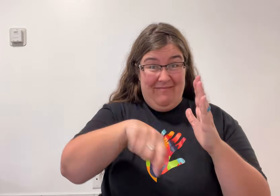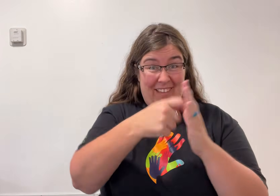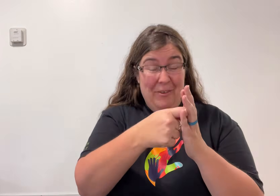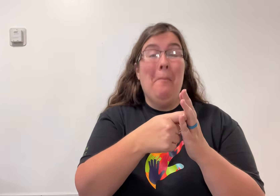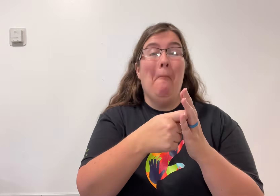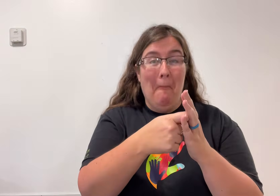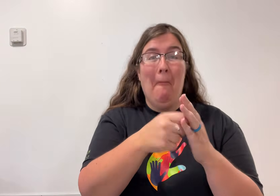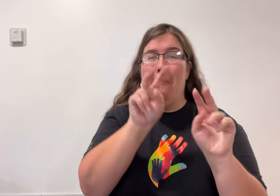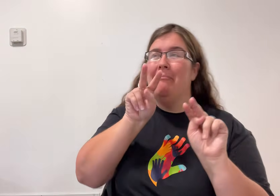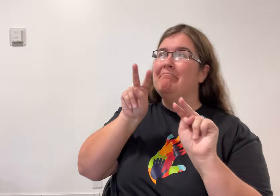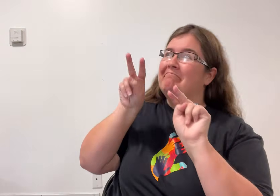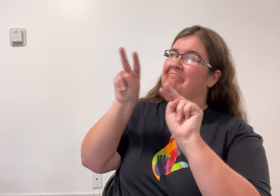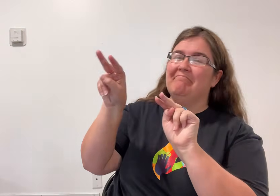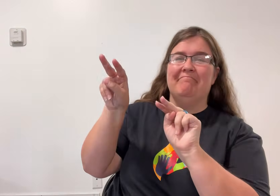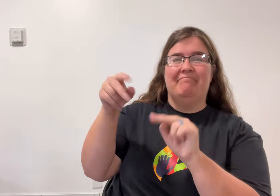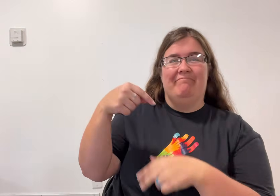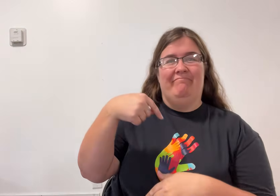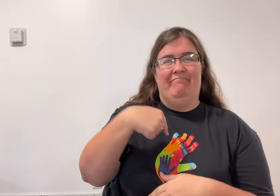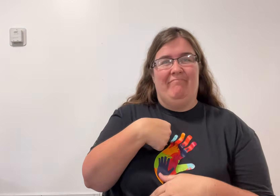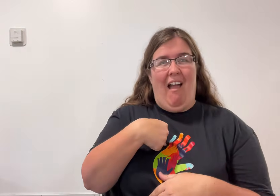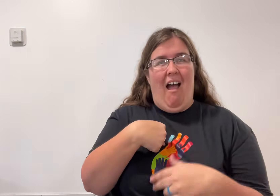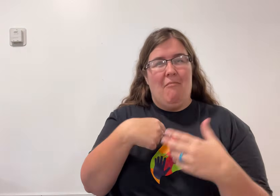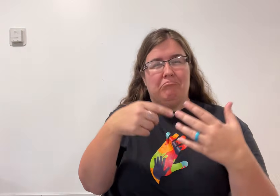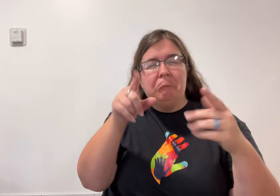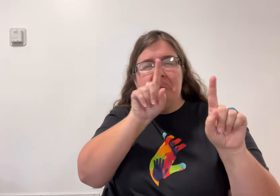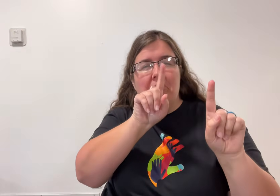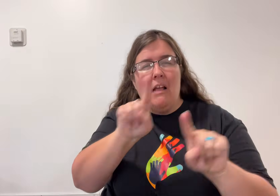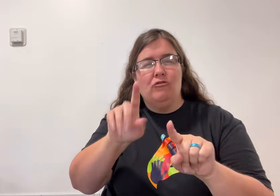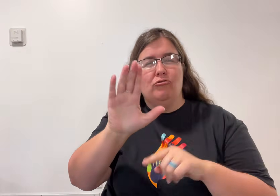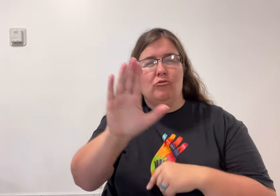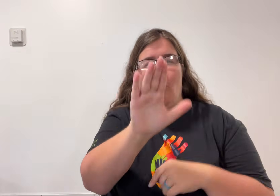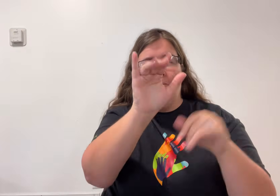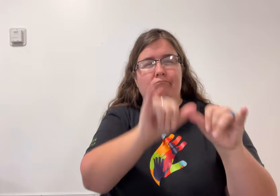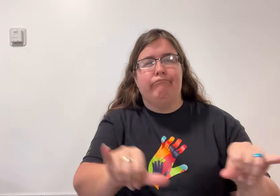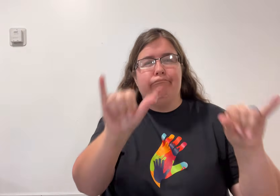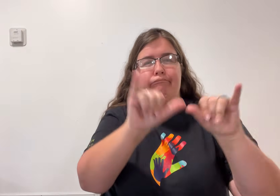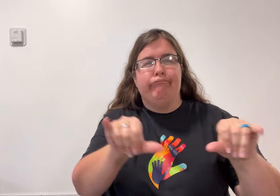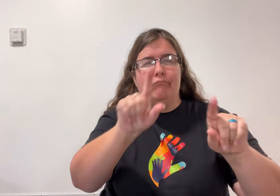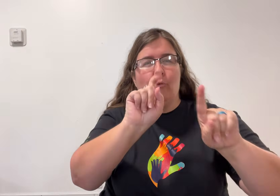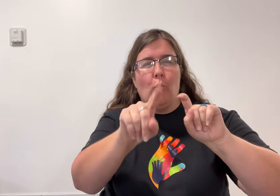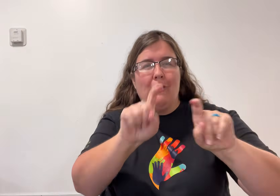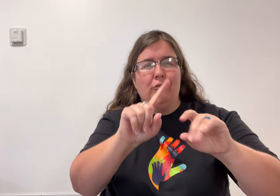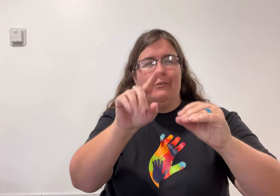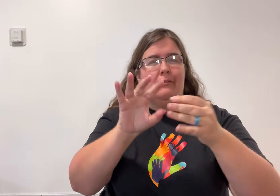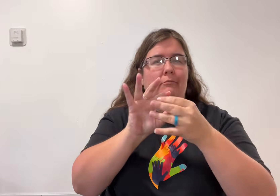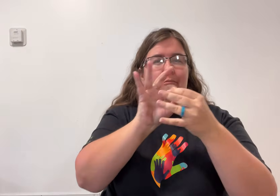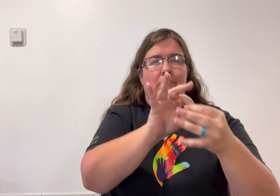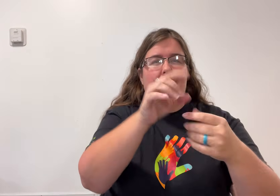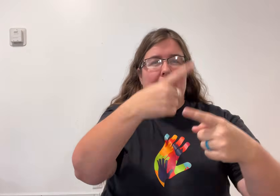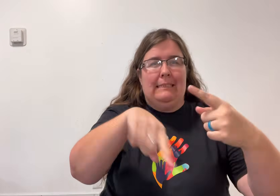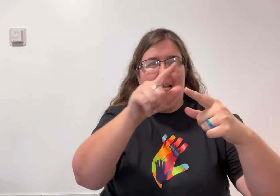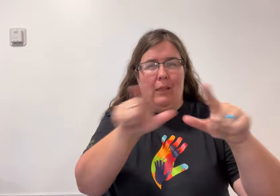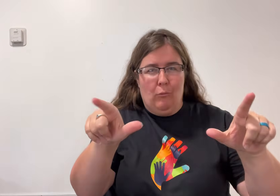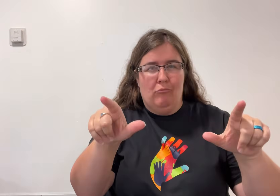this video, maybe check out this next one where I answer the most common questions people ask about sign languages.